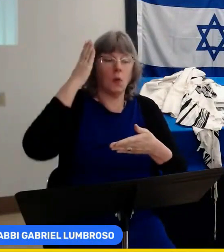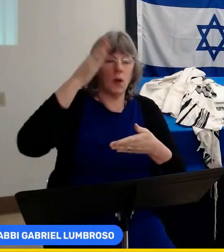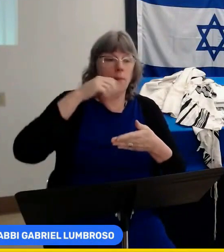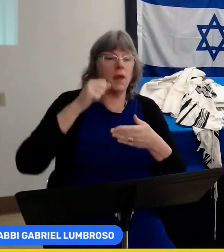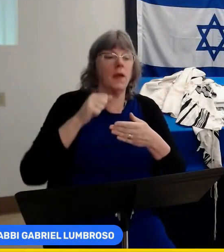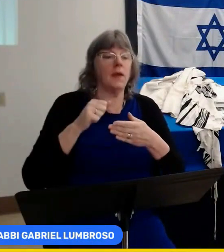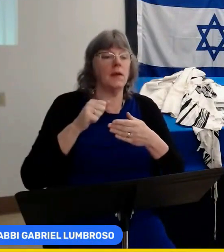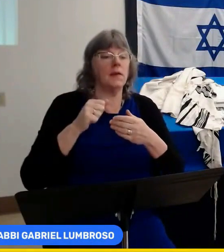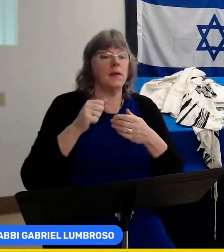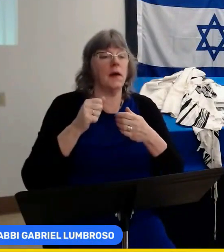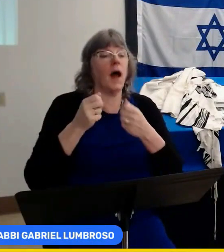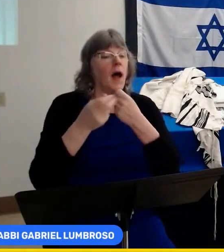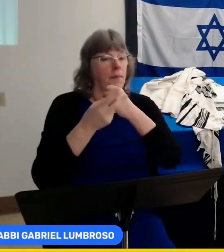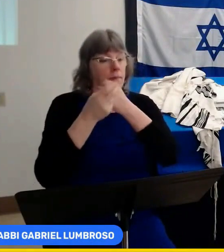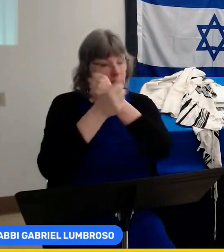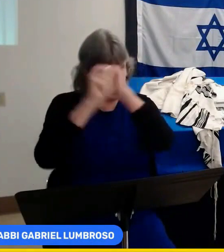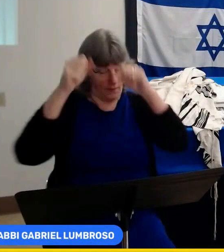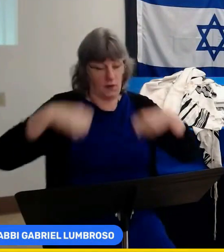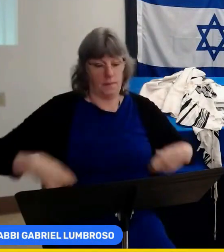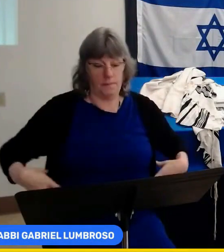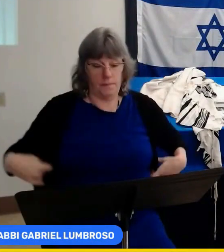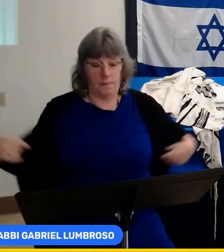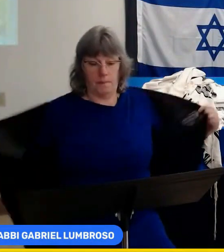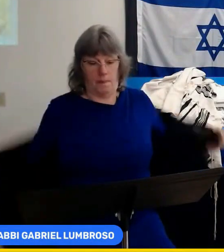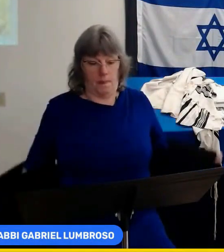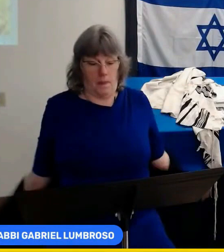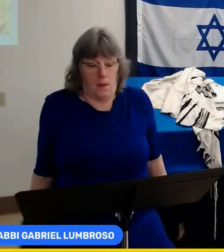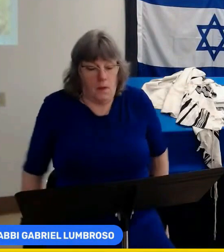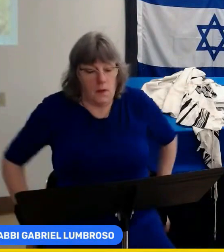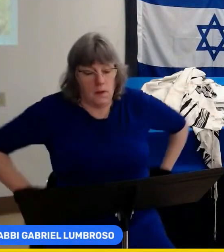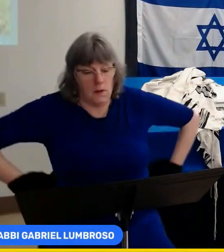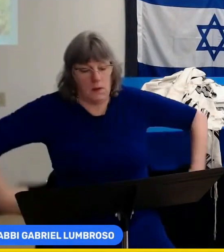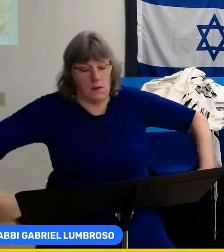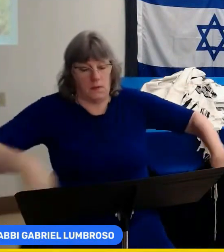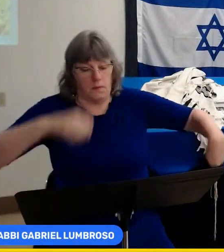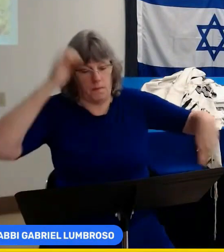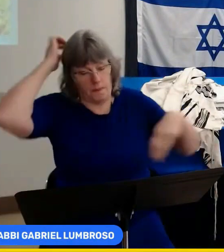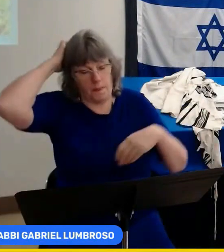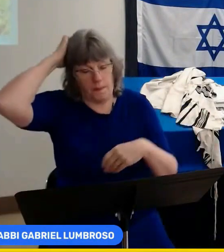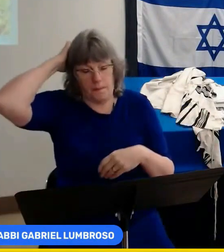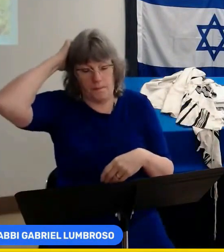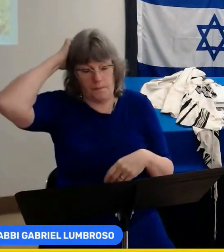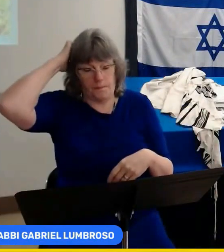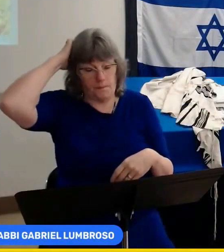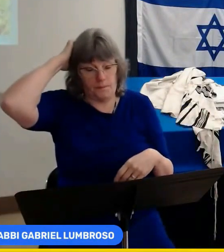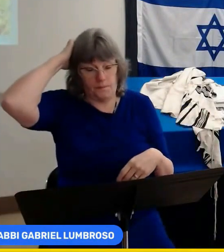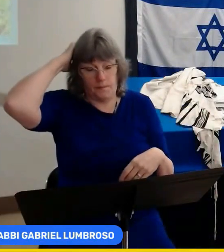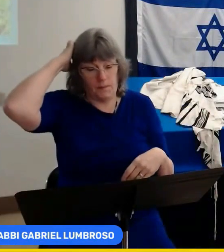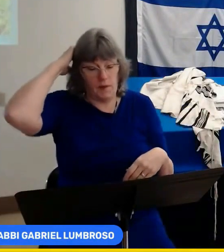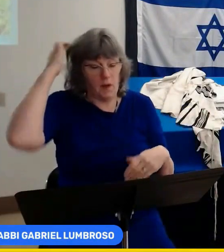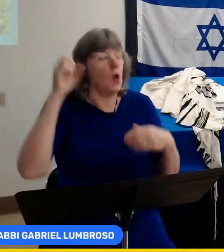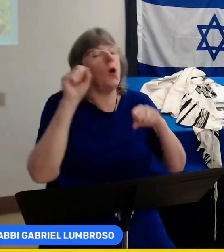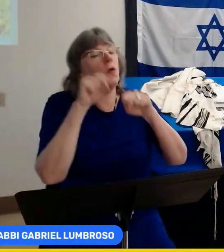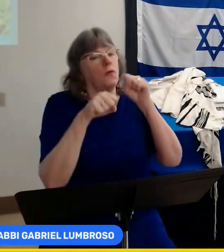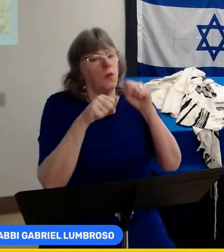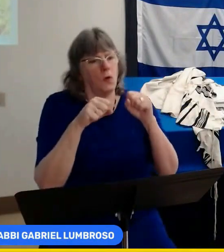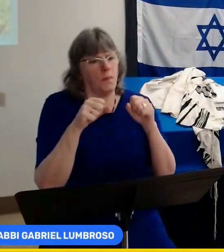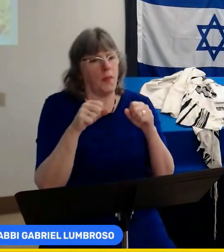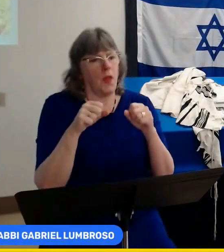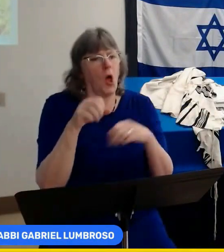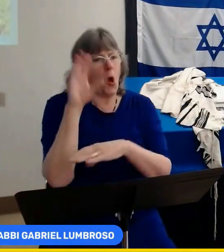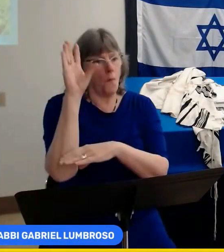the golden calf at Mount Horeb taught us that through the medium of an atoning messianic